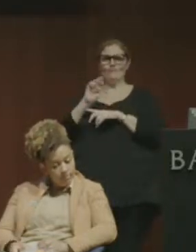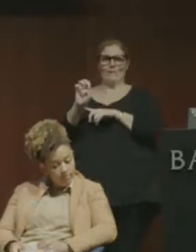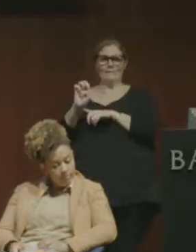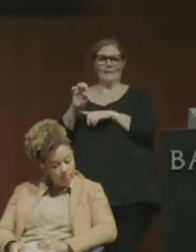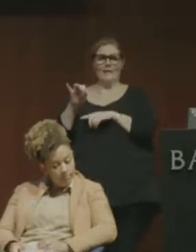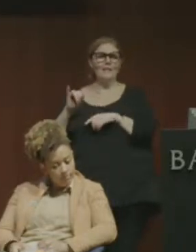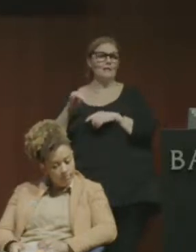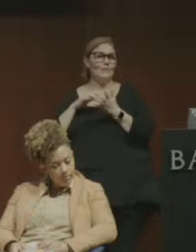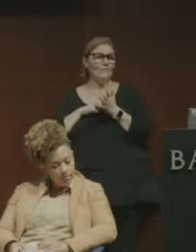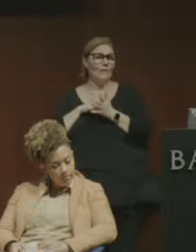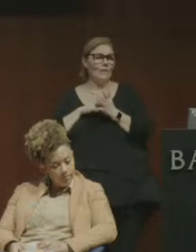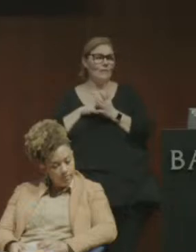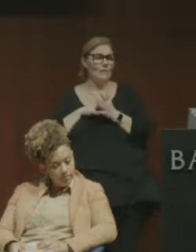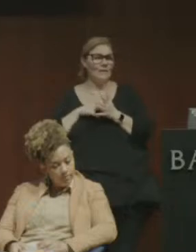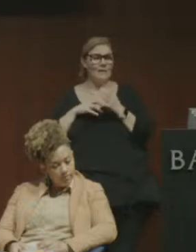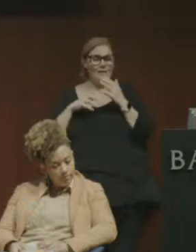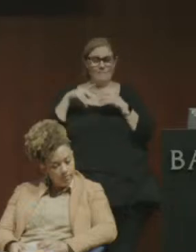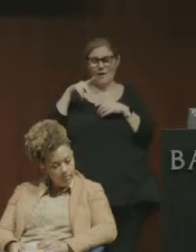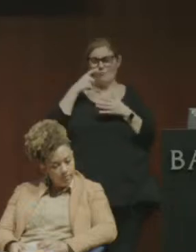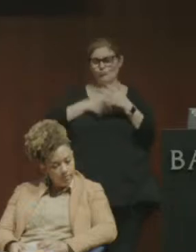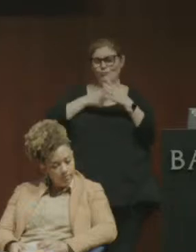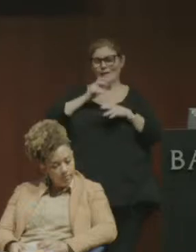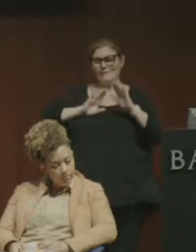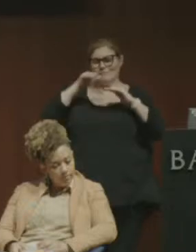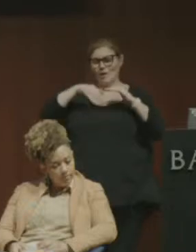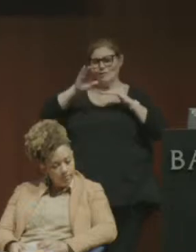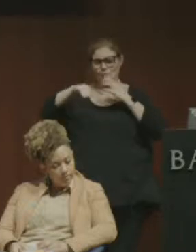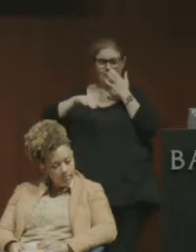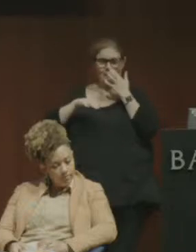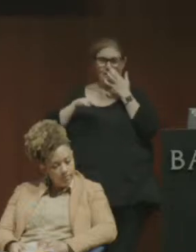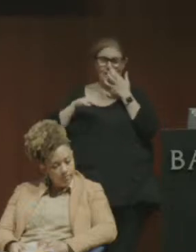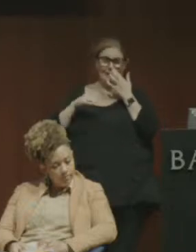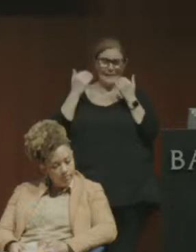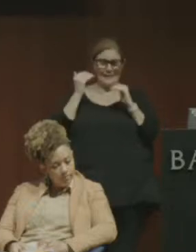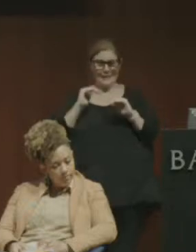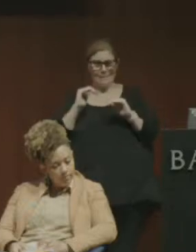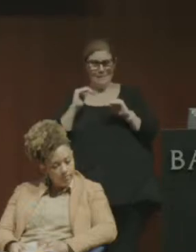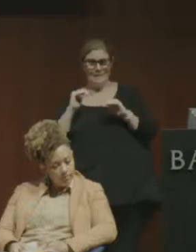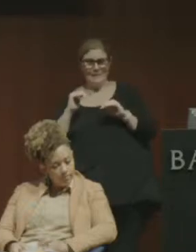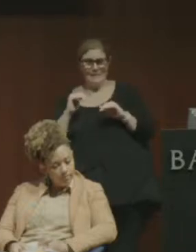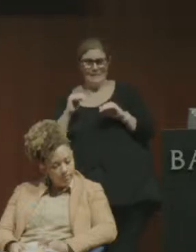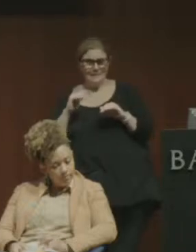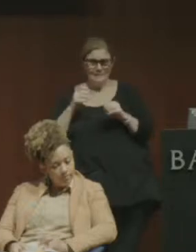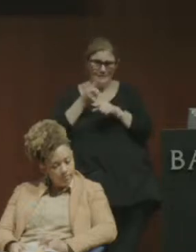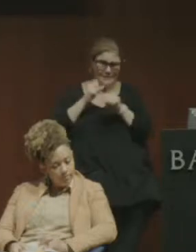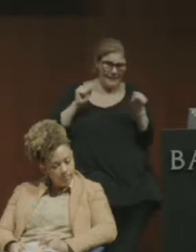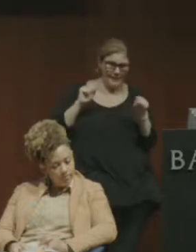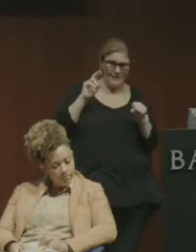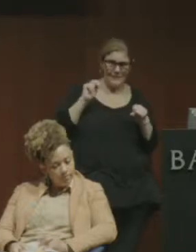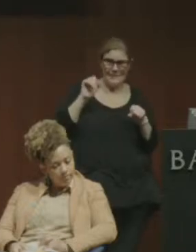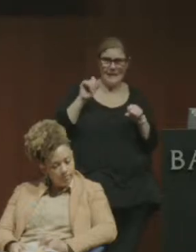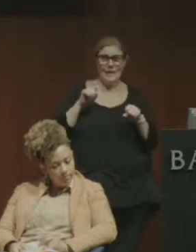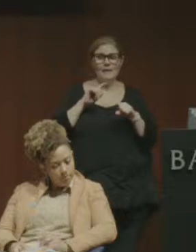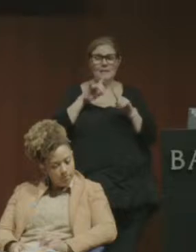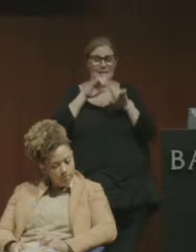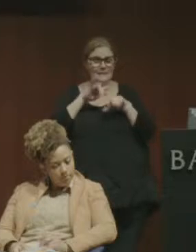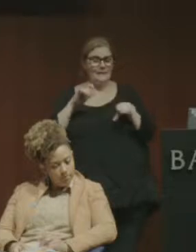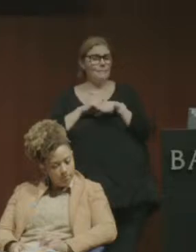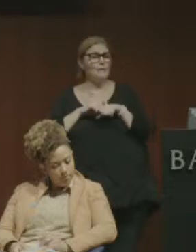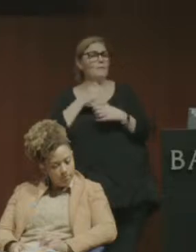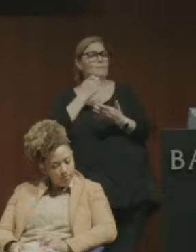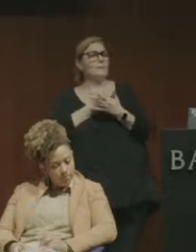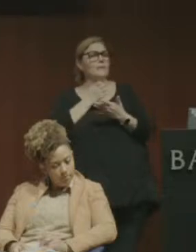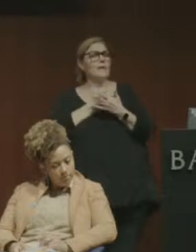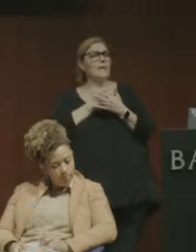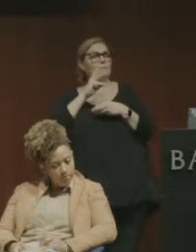are also the vulnerability of price fluctuations with very limited or absent space safety net. At the same time as the